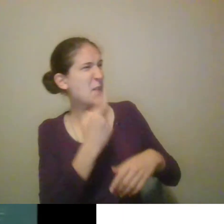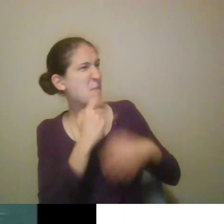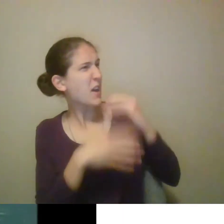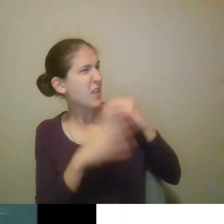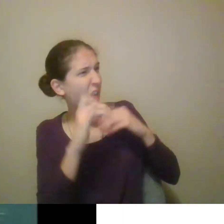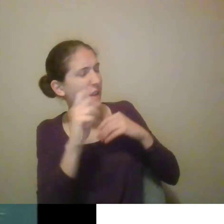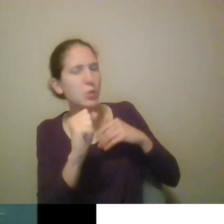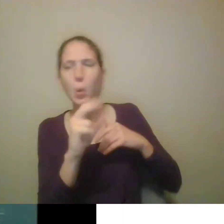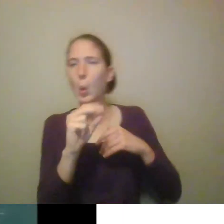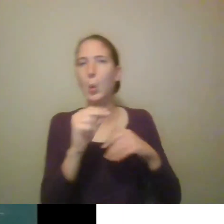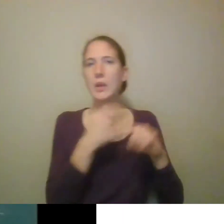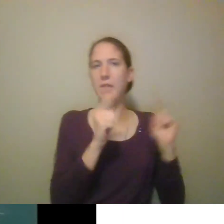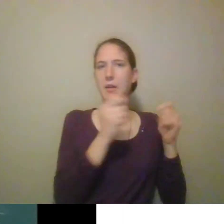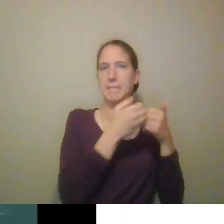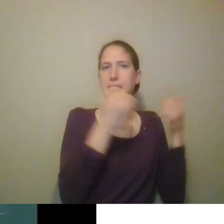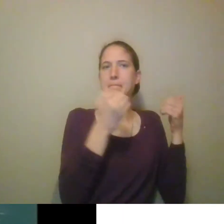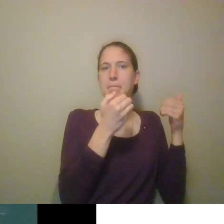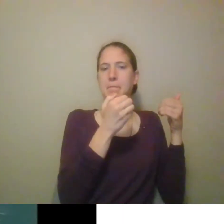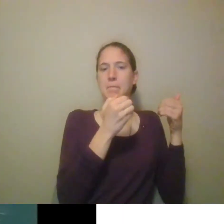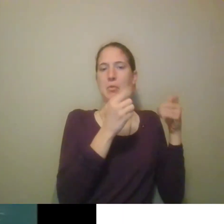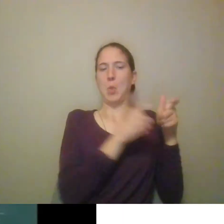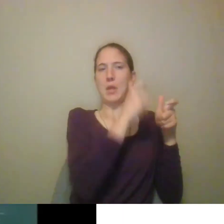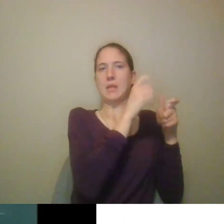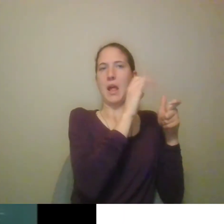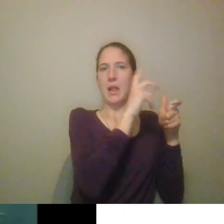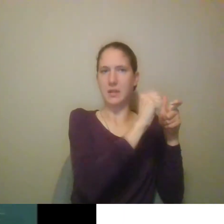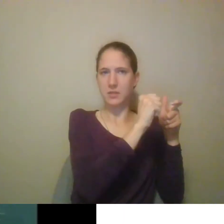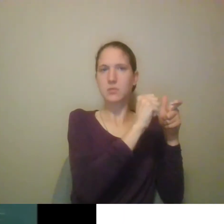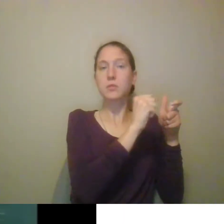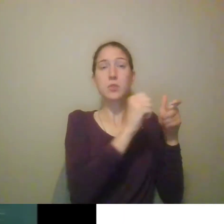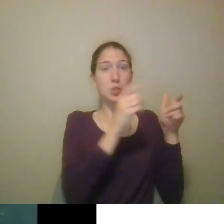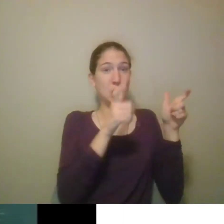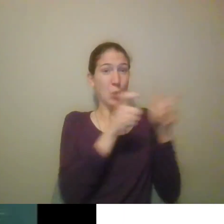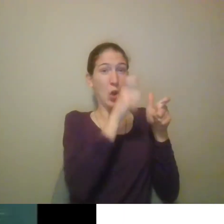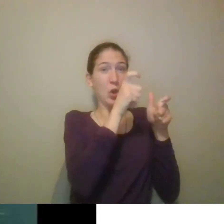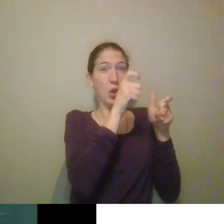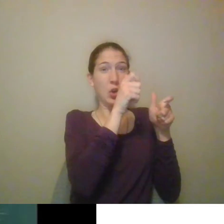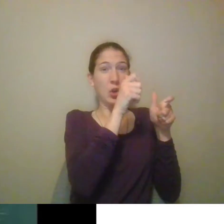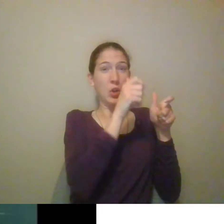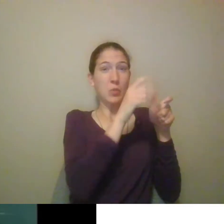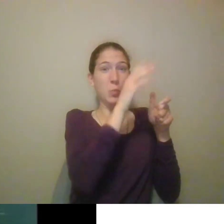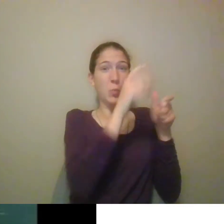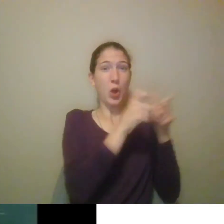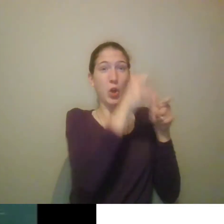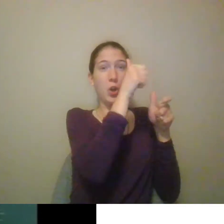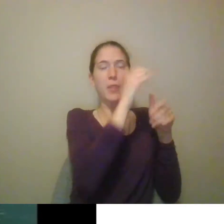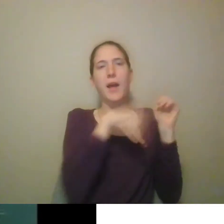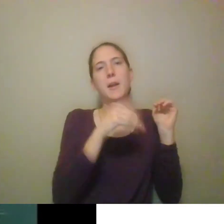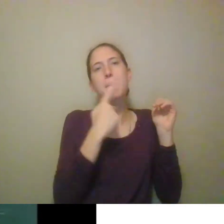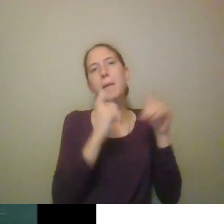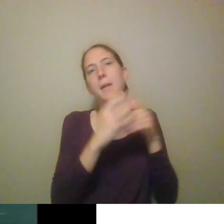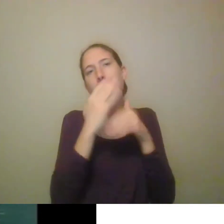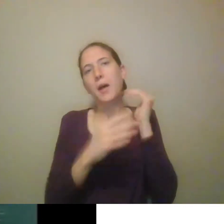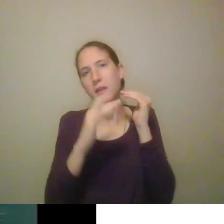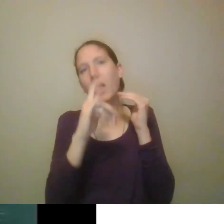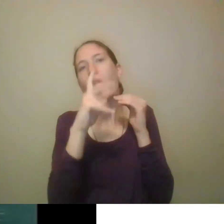the smallest cell. Okay, so if we compare these, okay, these are the smallest